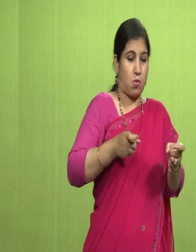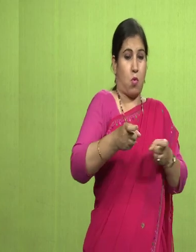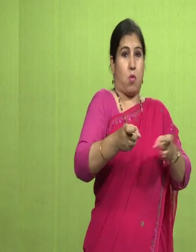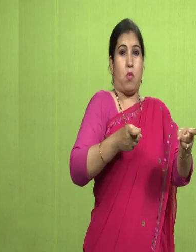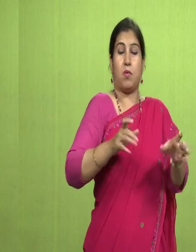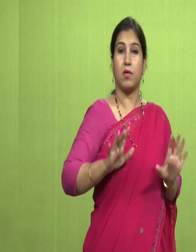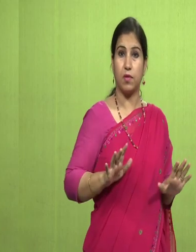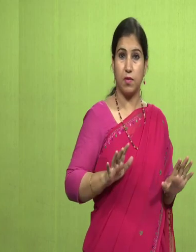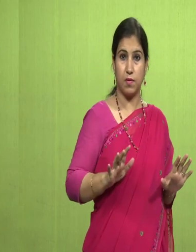administration,